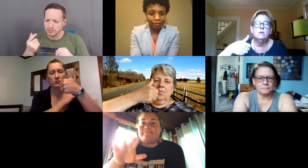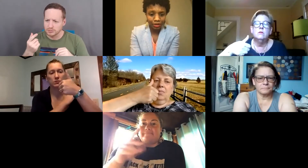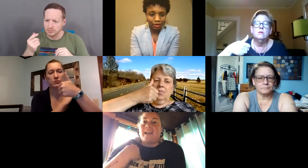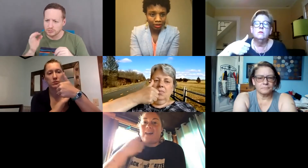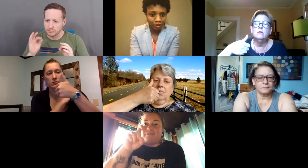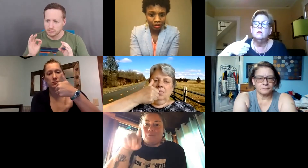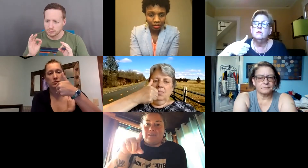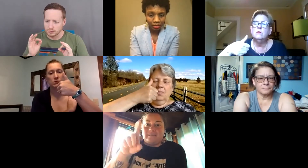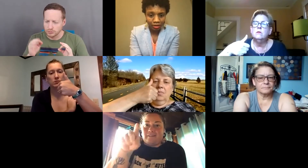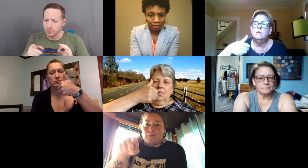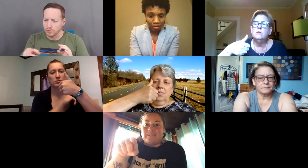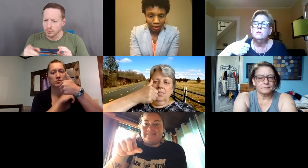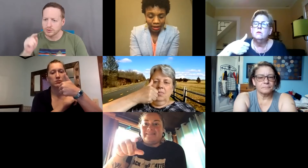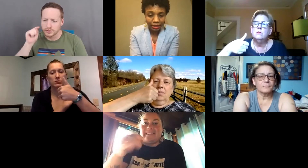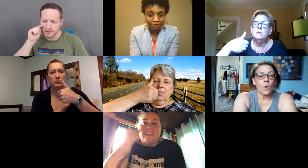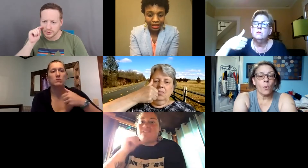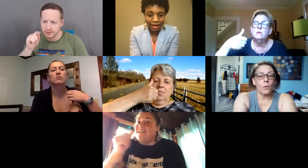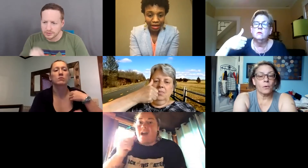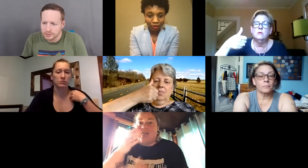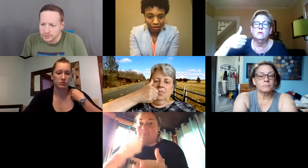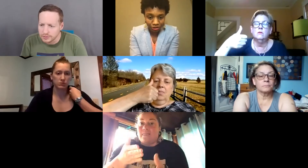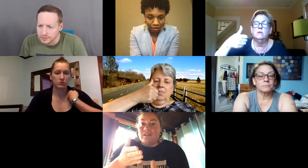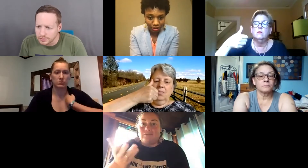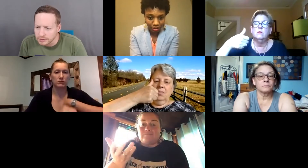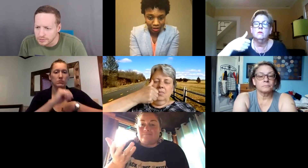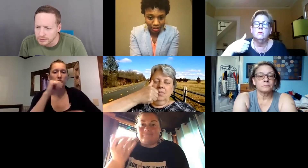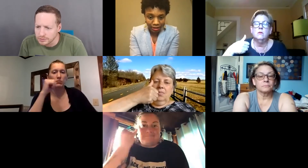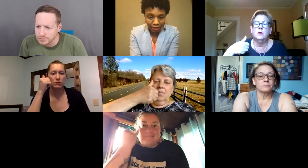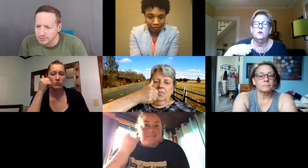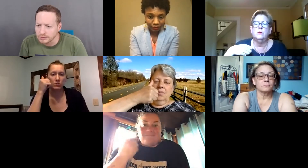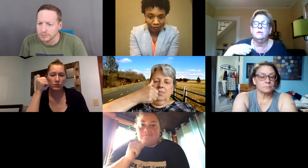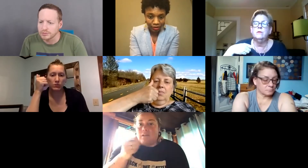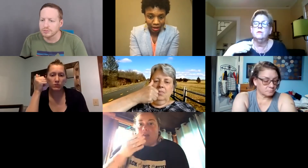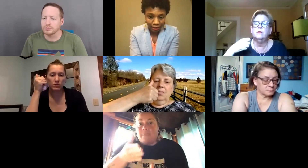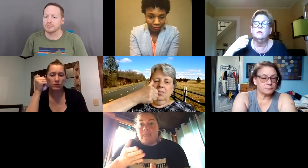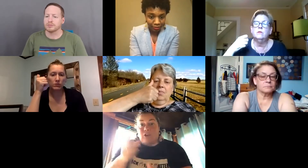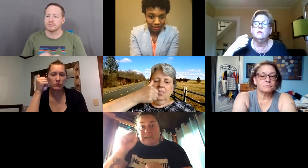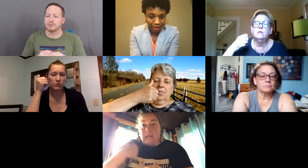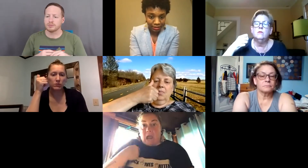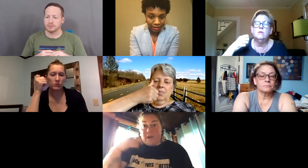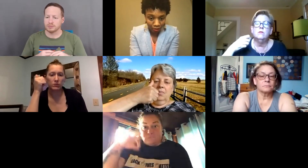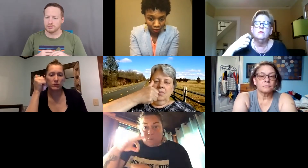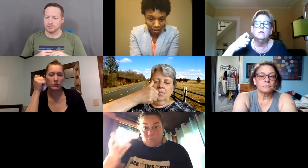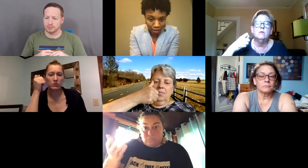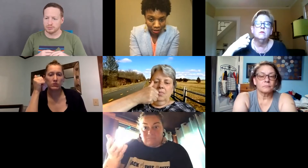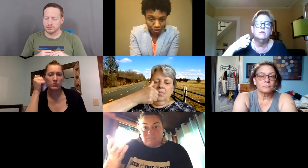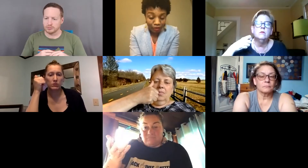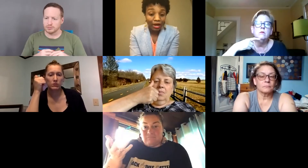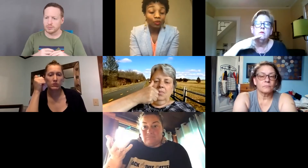Kimberly? And Kimberly saying, I have a question, if I can be able to ask now. So if I